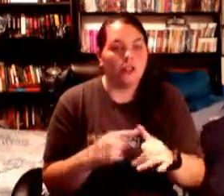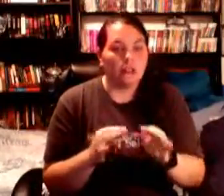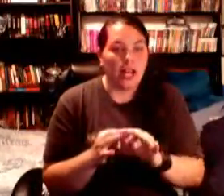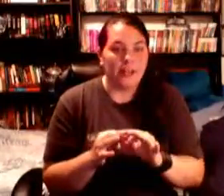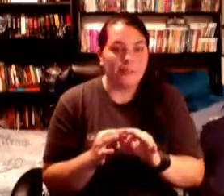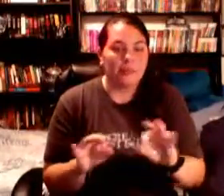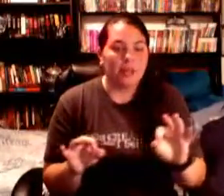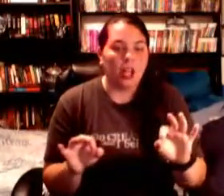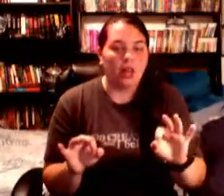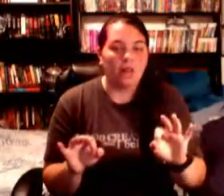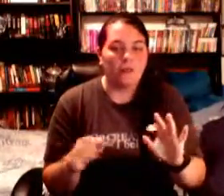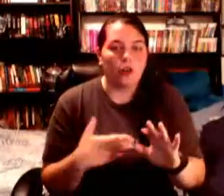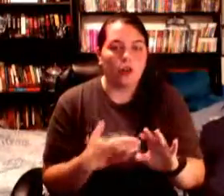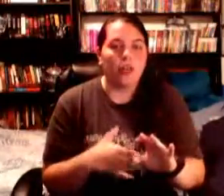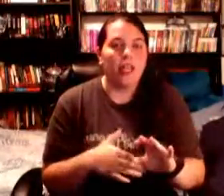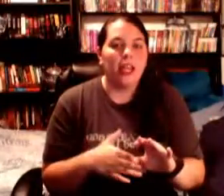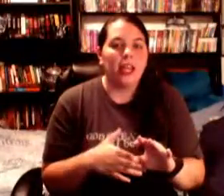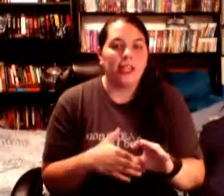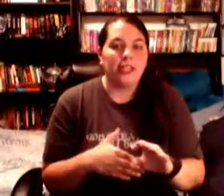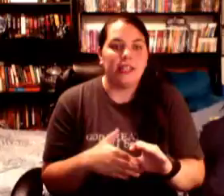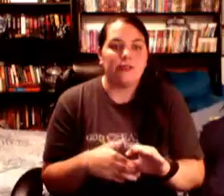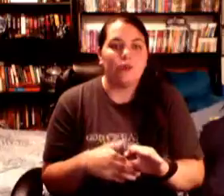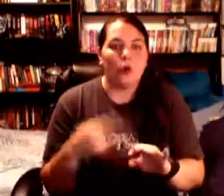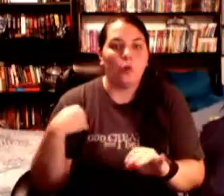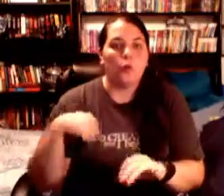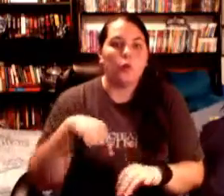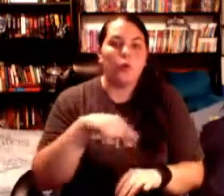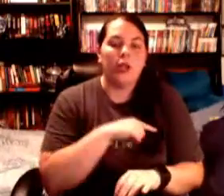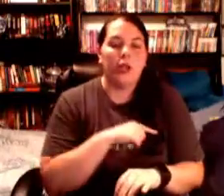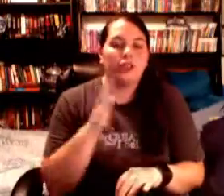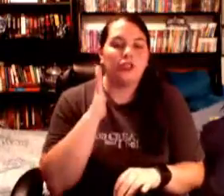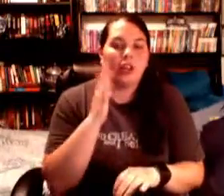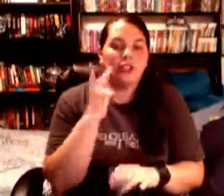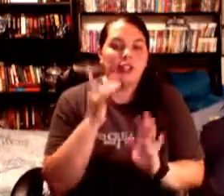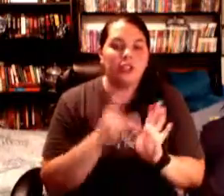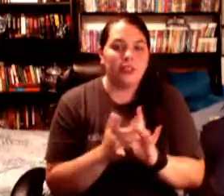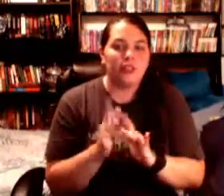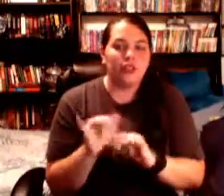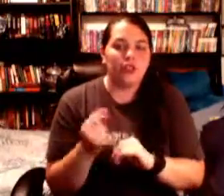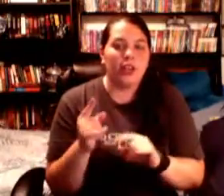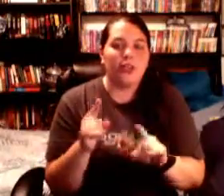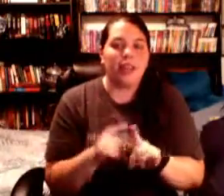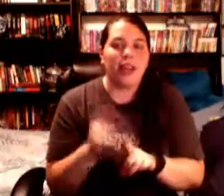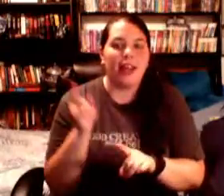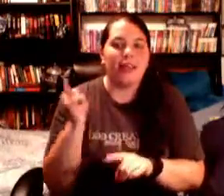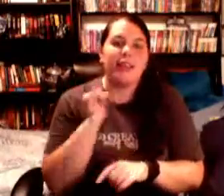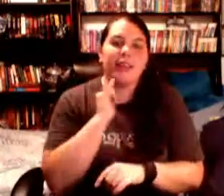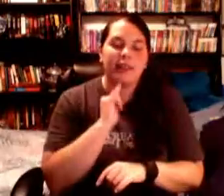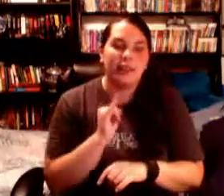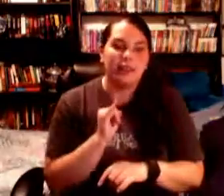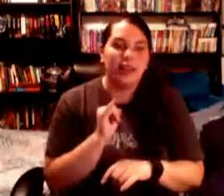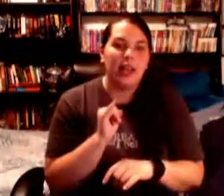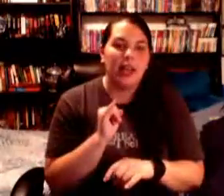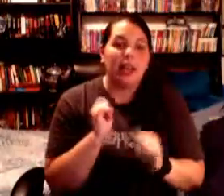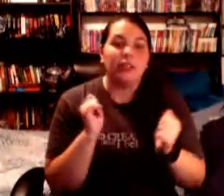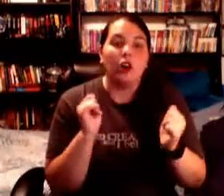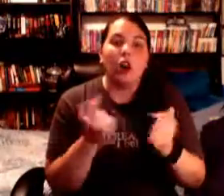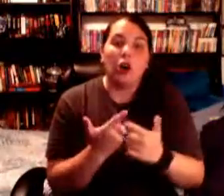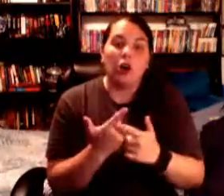first line of the song is We shall see Jesus just as he is. And all